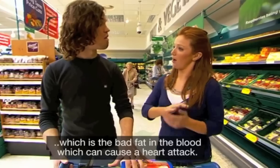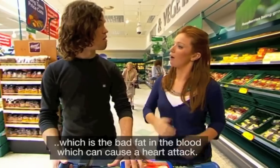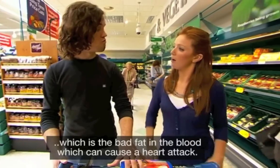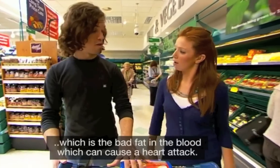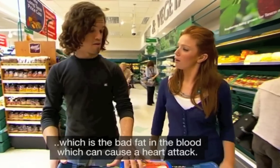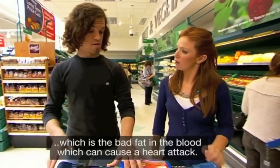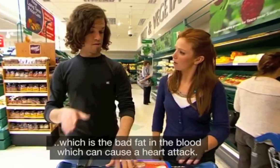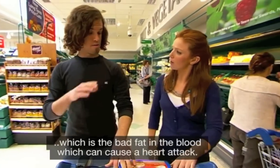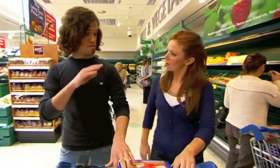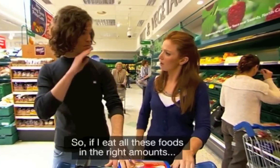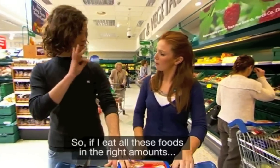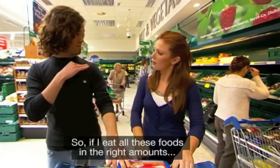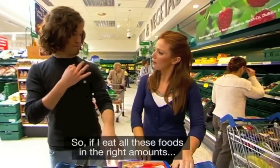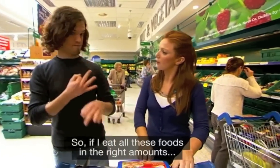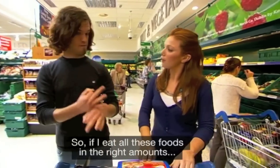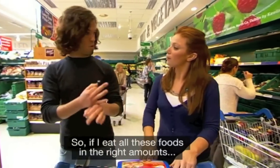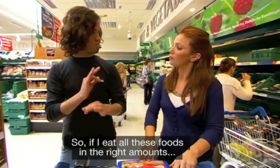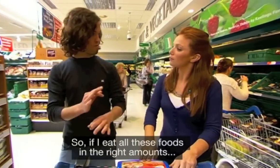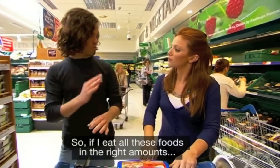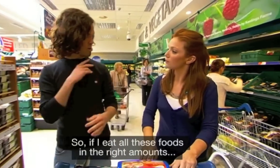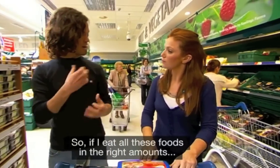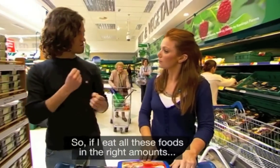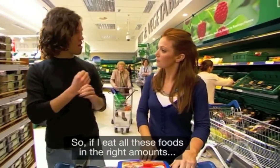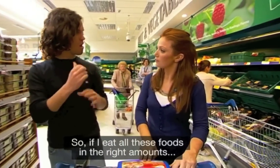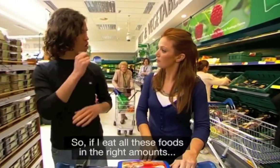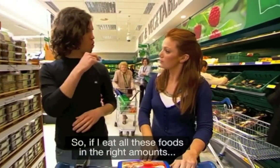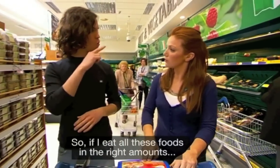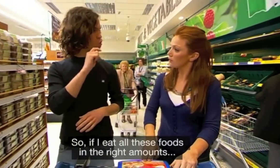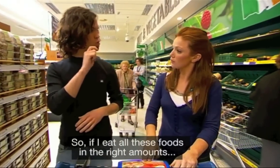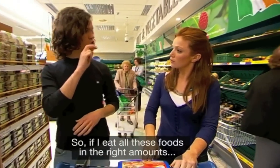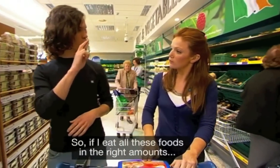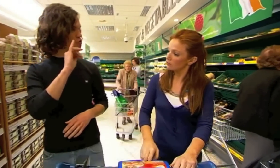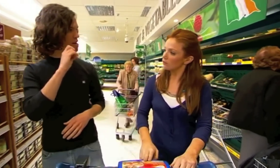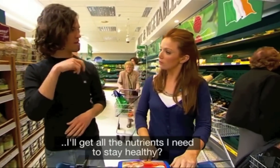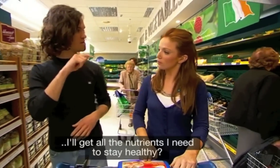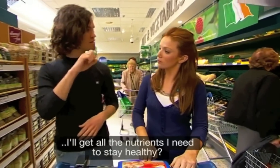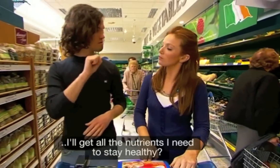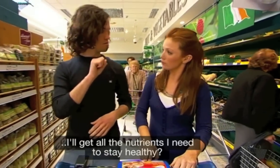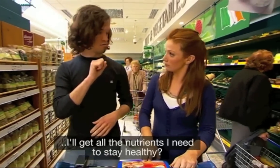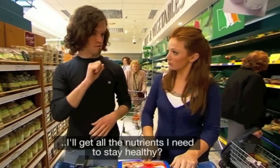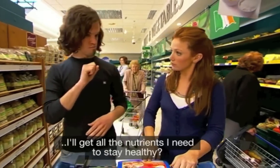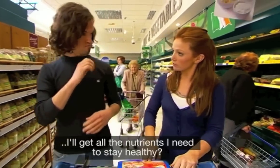attack. So, if I eat all these foods in the right amounts, I'll get all the nutrients I need to stay